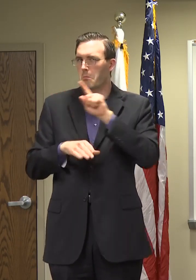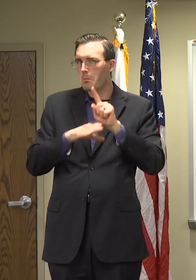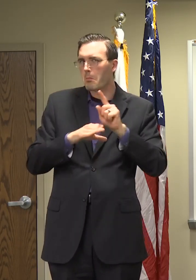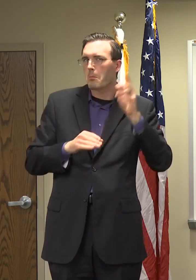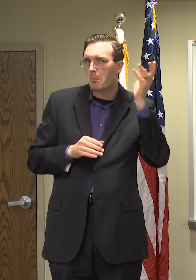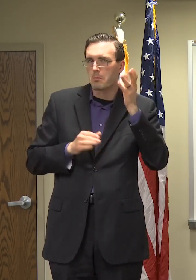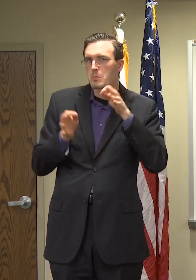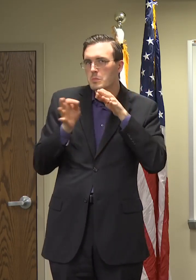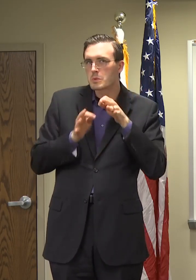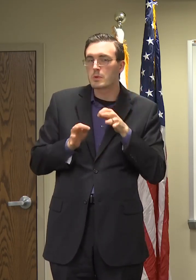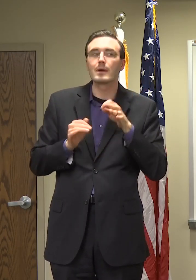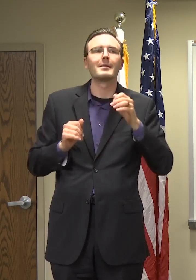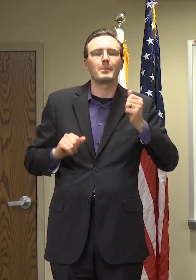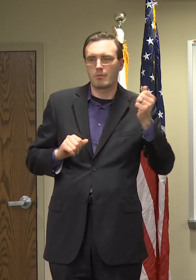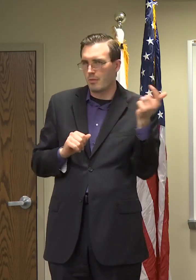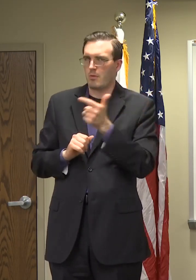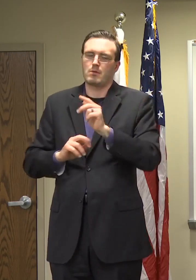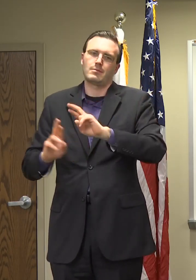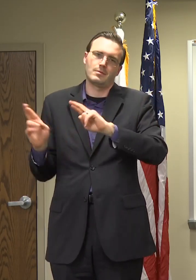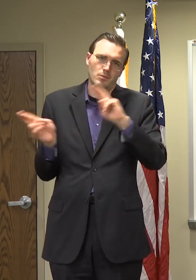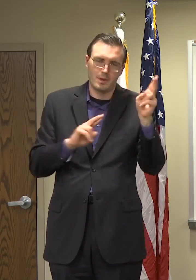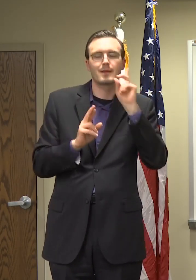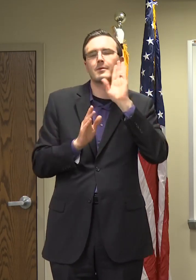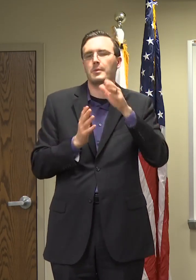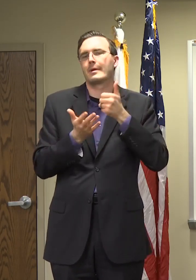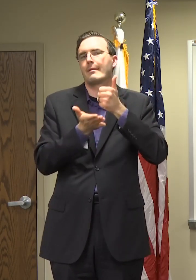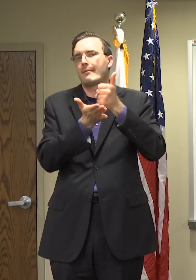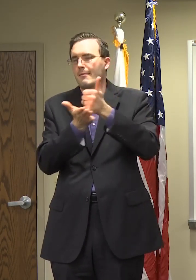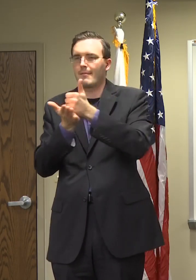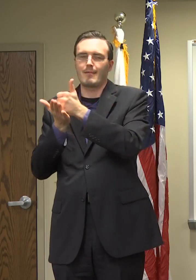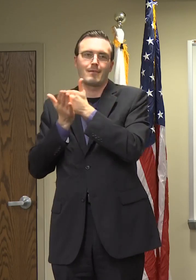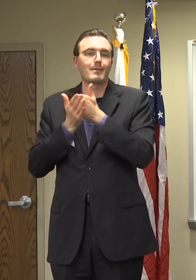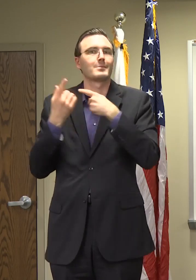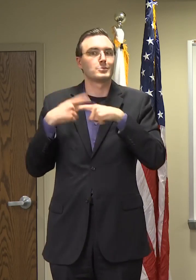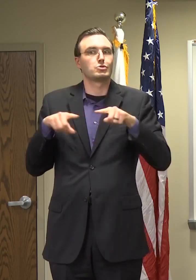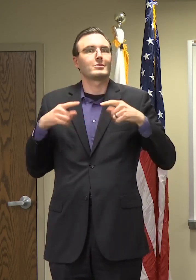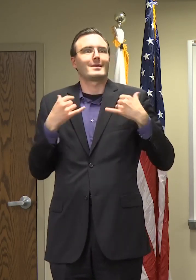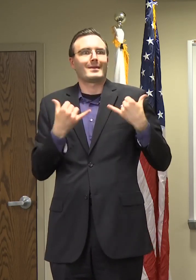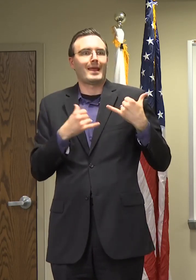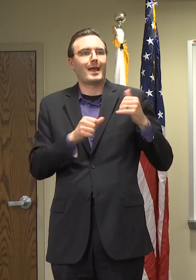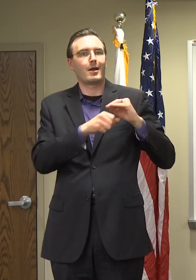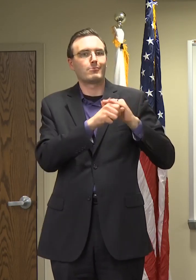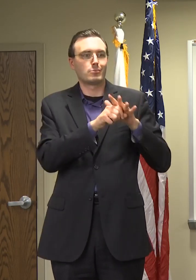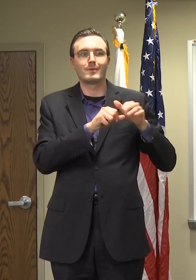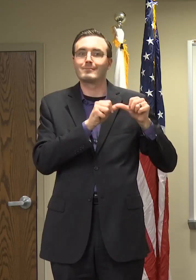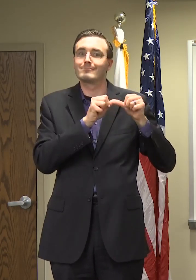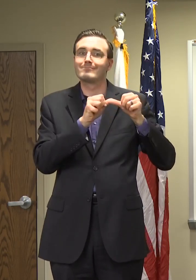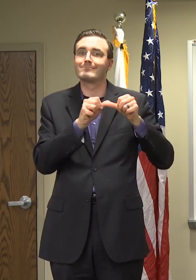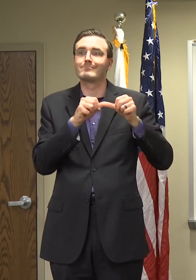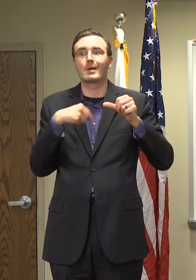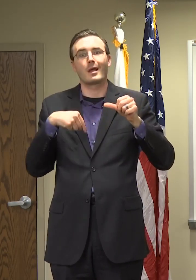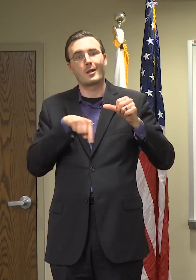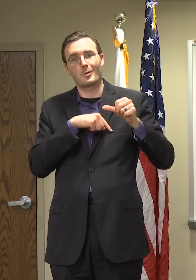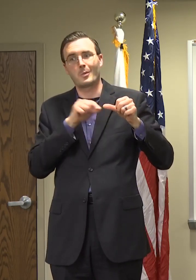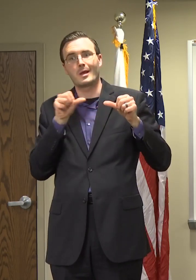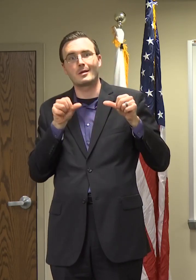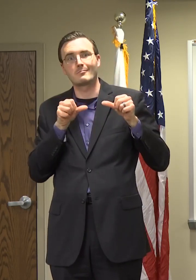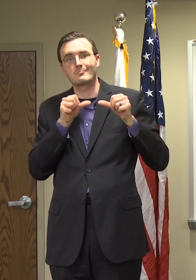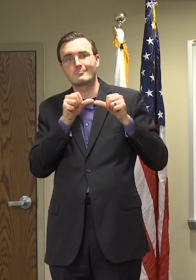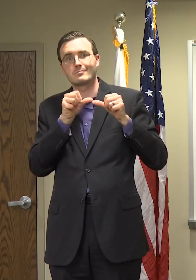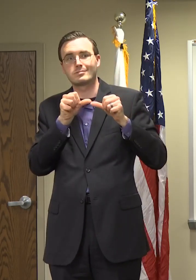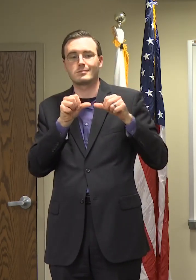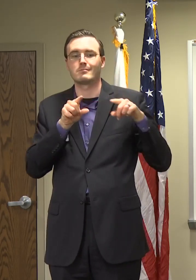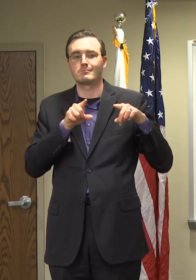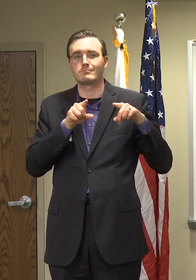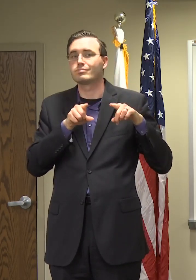this, coexisting with COVID in an environment that protects you. Know your contacts. I know this is sometimes we're